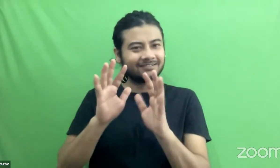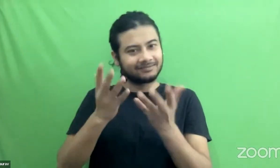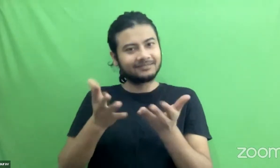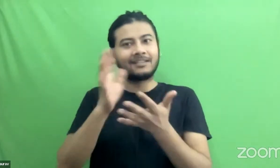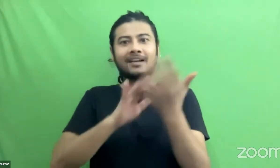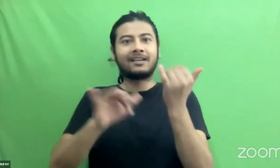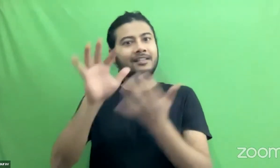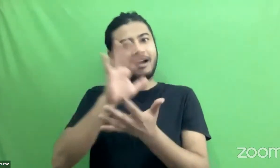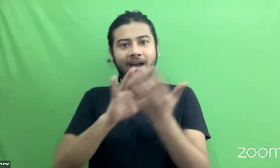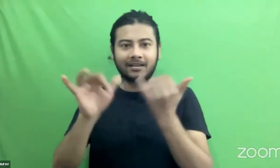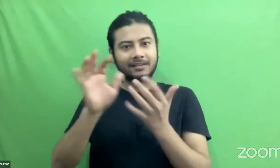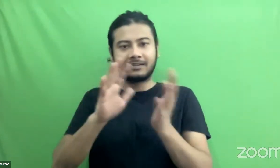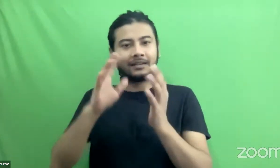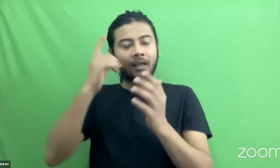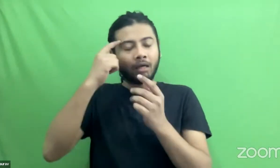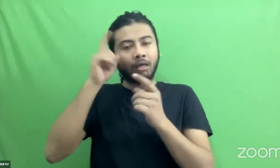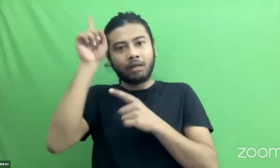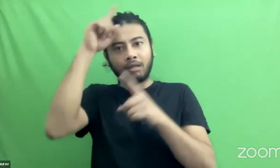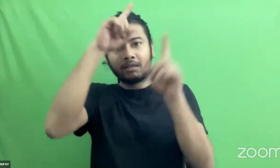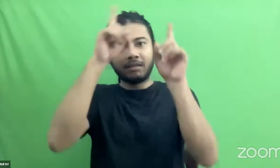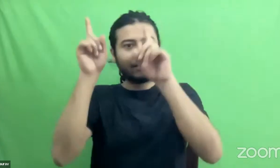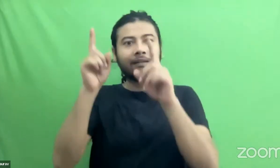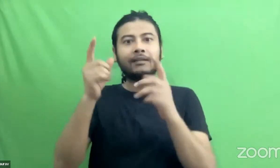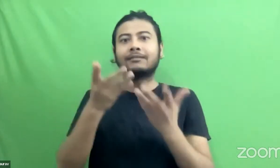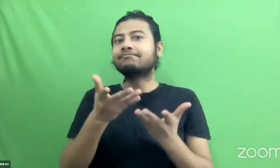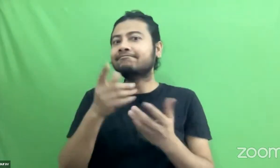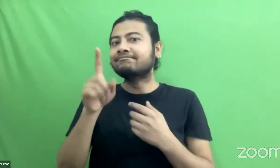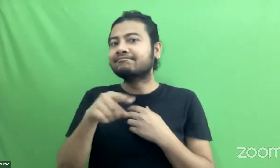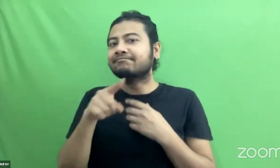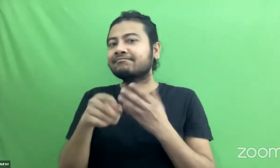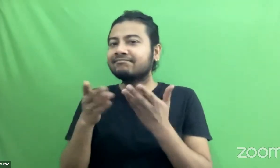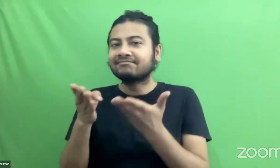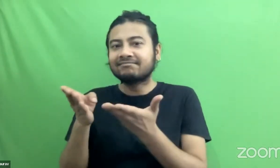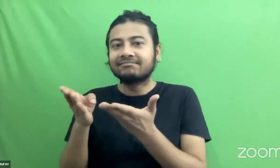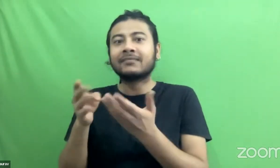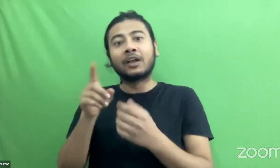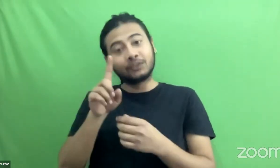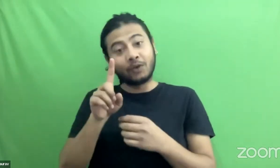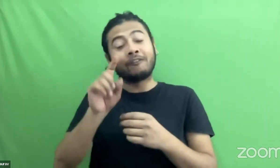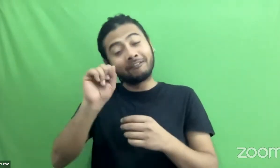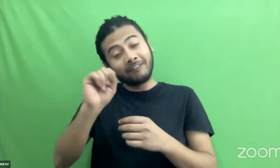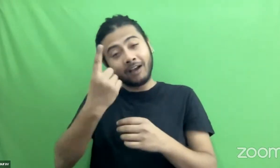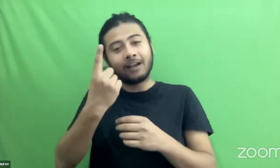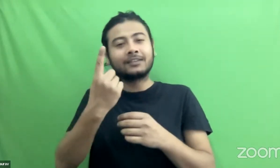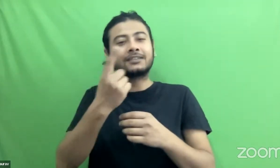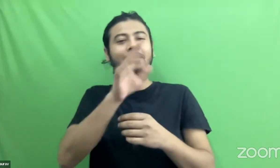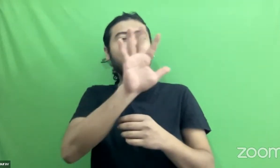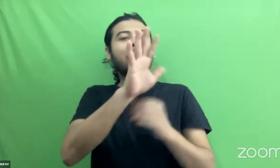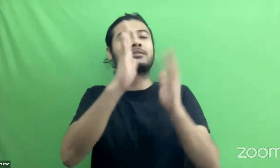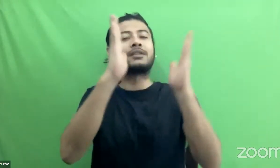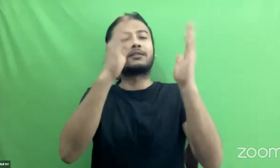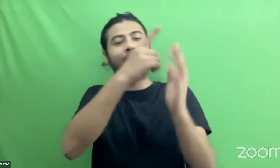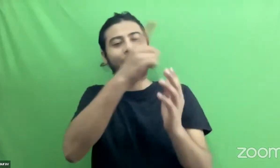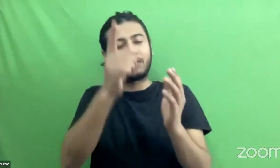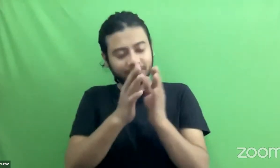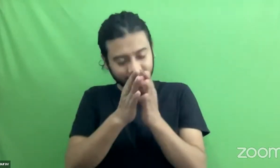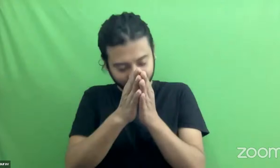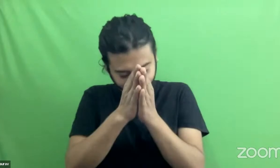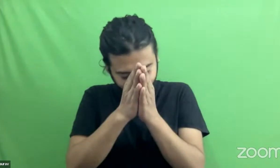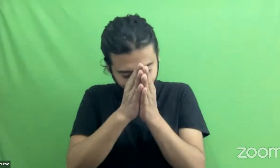forgives our mistakes. And they give mercy very fast. Like, they're very kind-hearted. They're